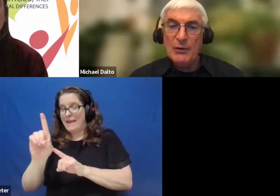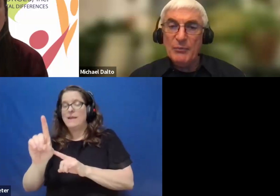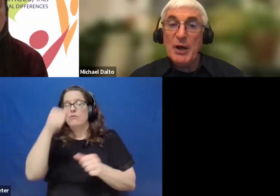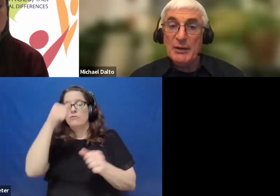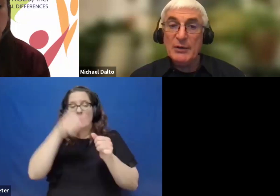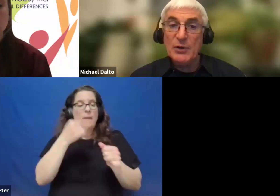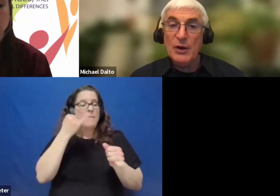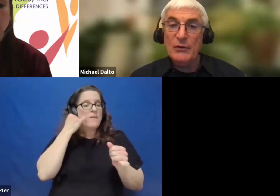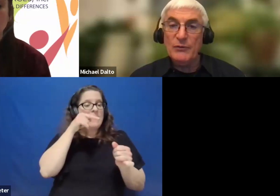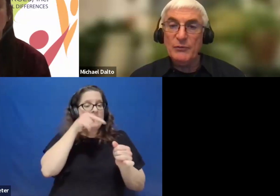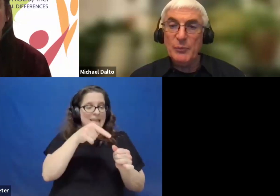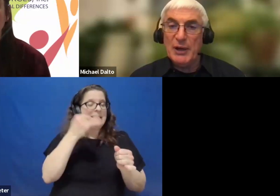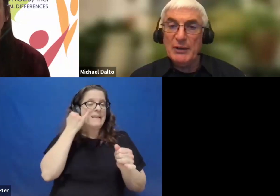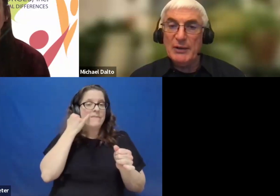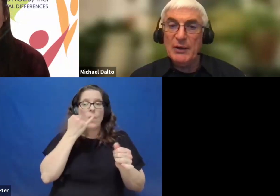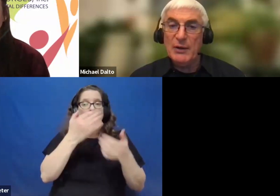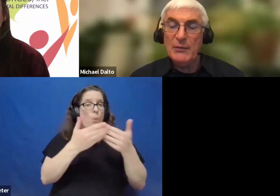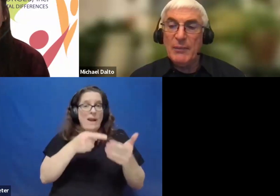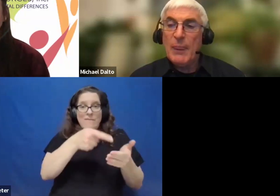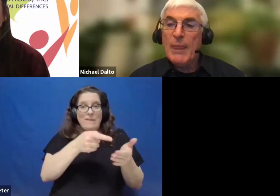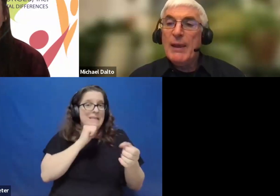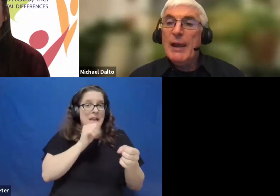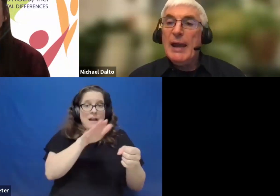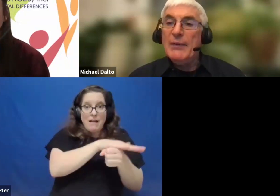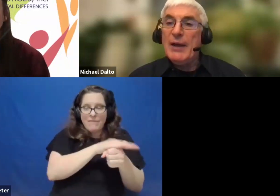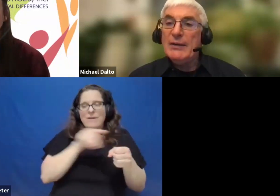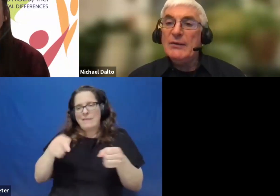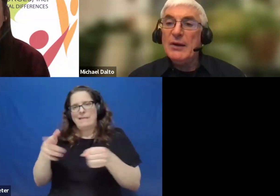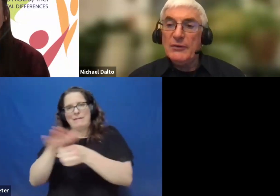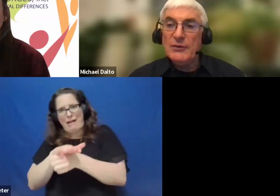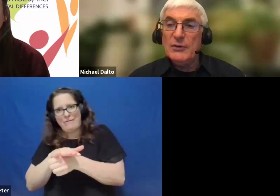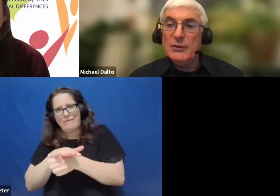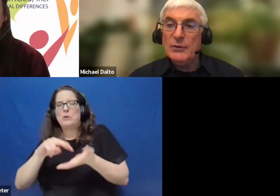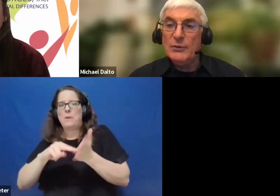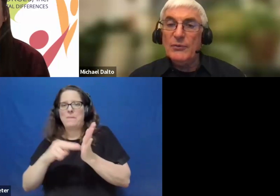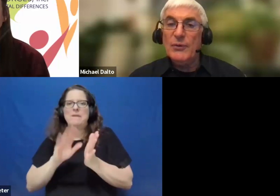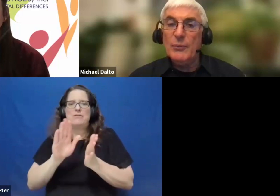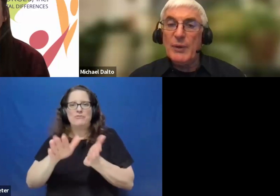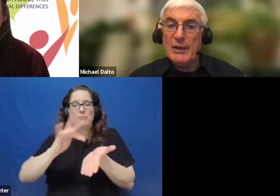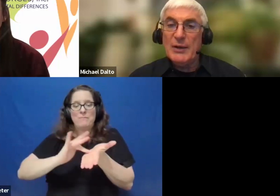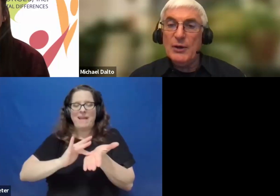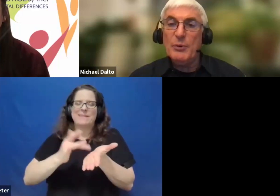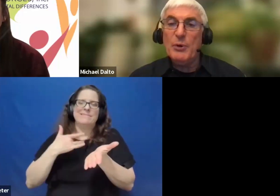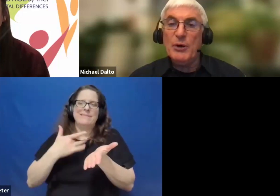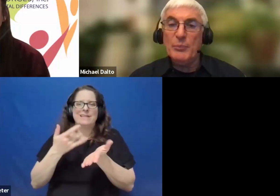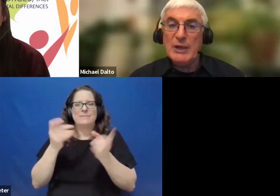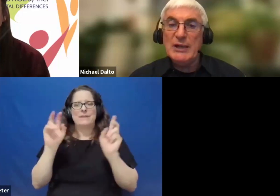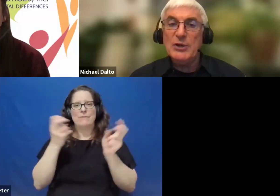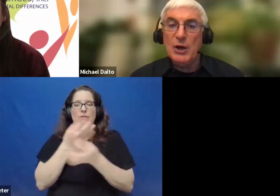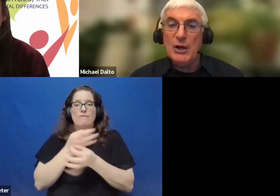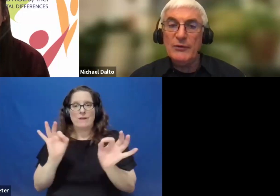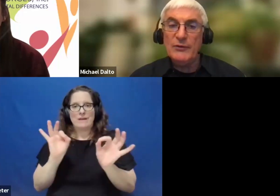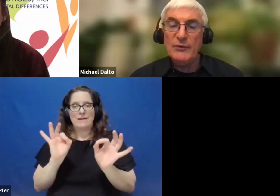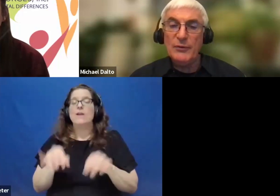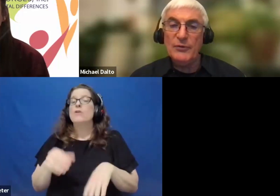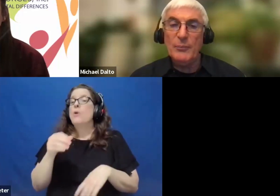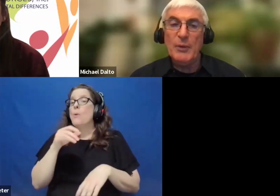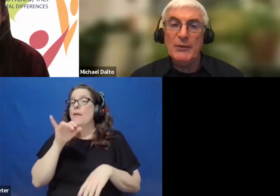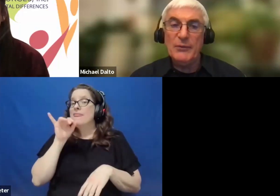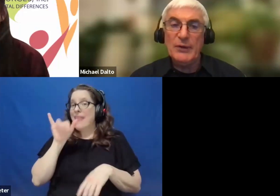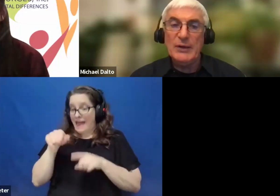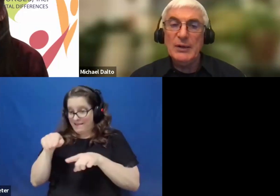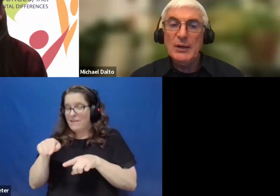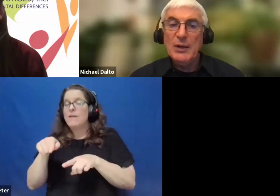the out-of-pocket costs for Medicare. And that does include the Medicare Part B costs. There's